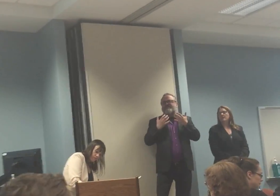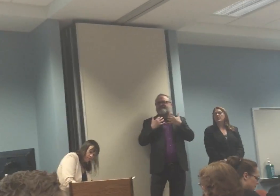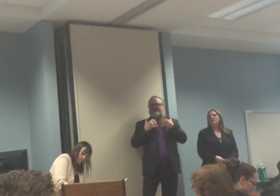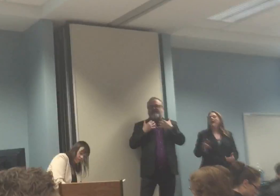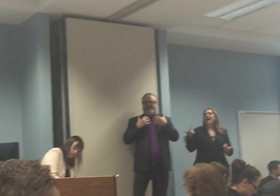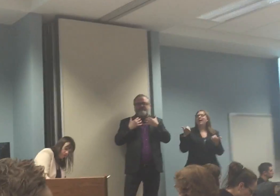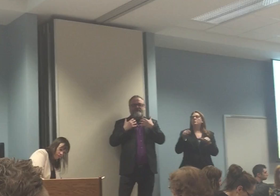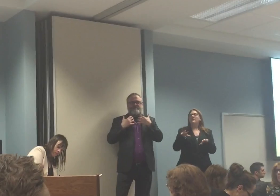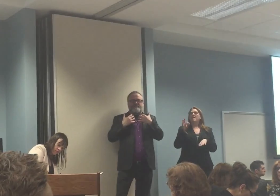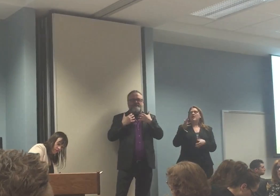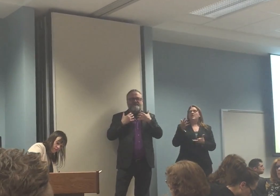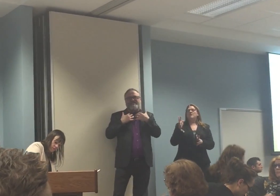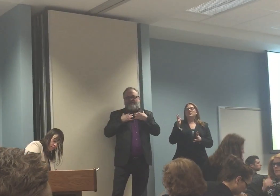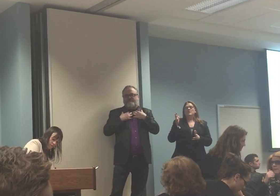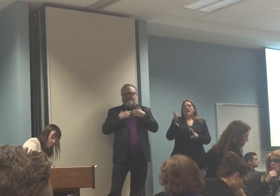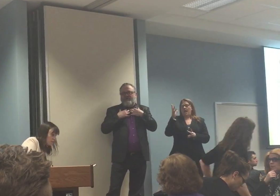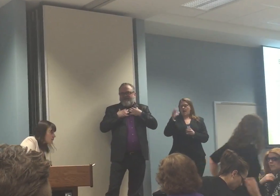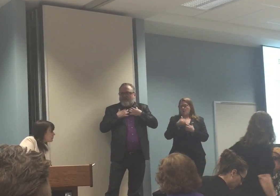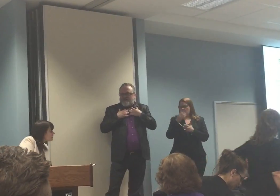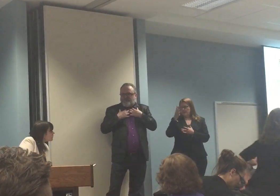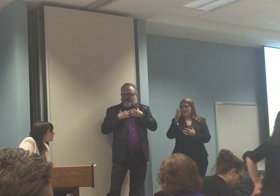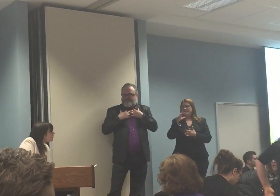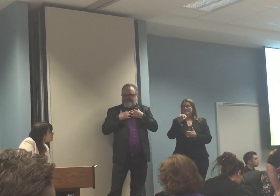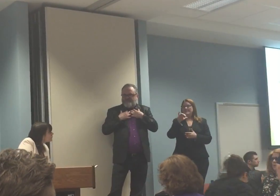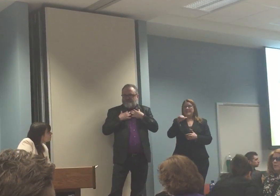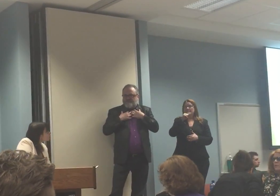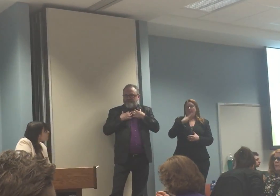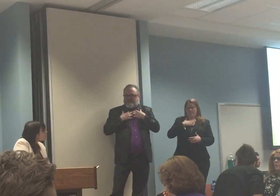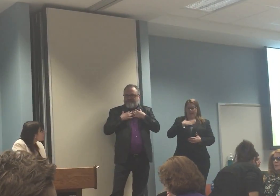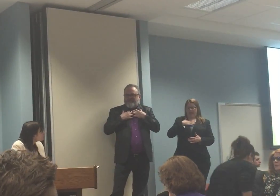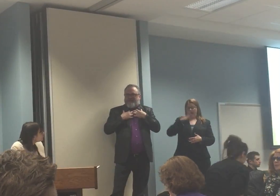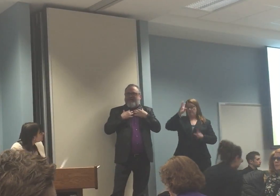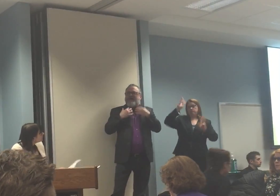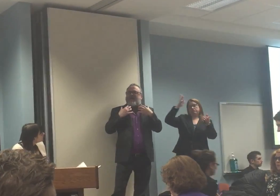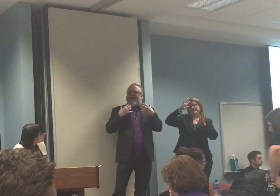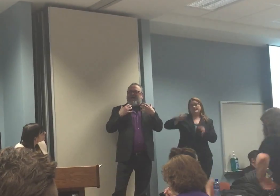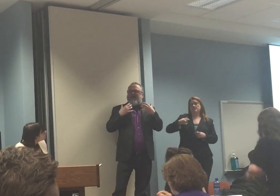a way to say, it's not my arbitrary decision.